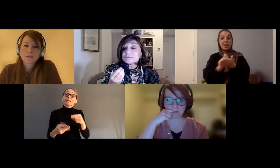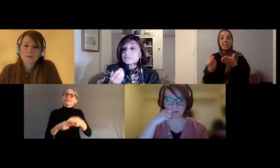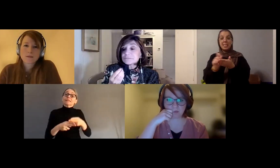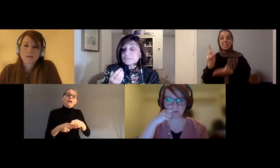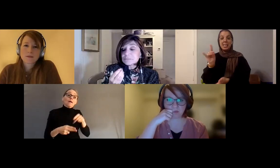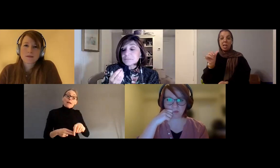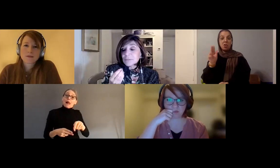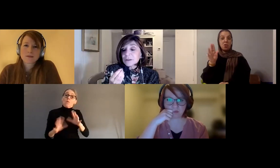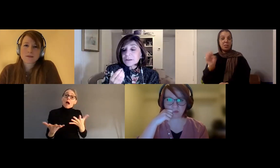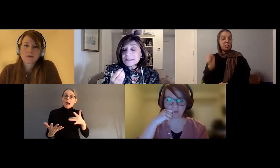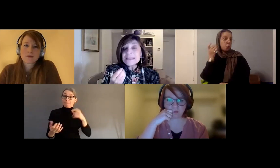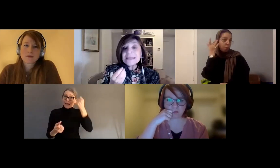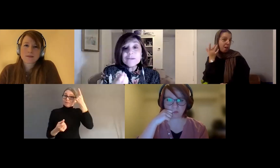my